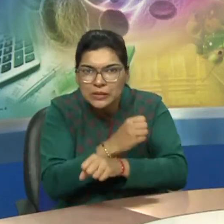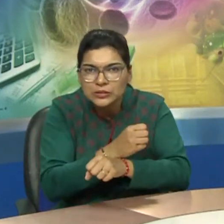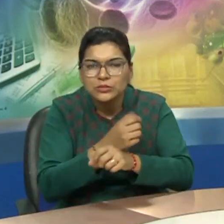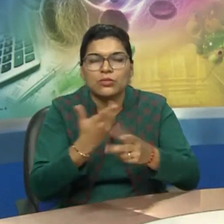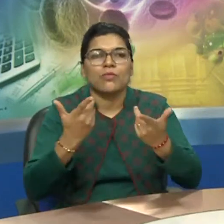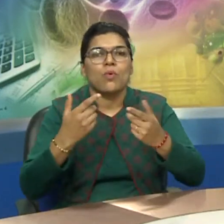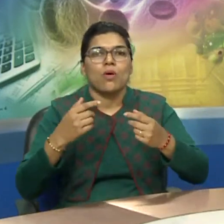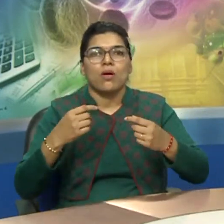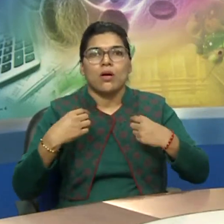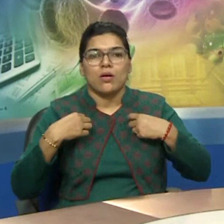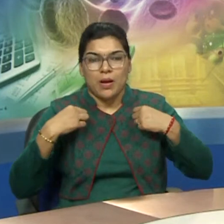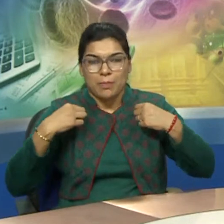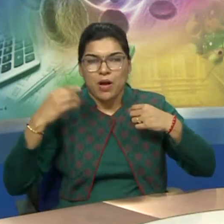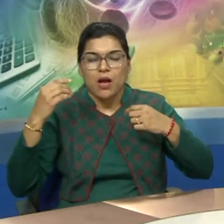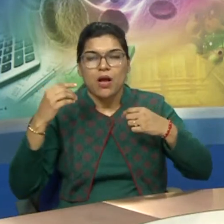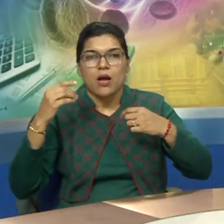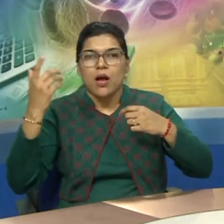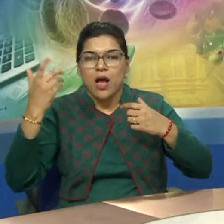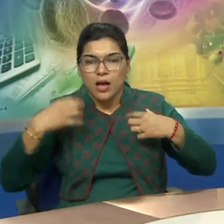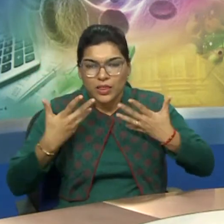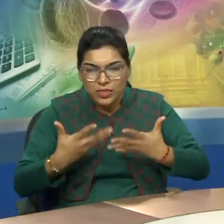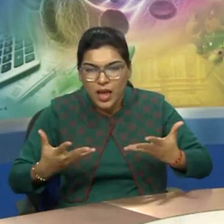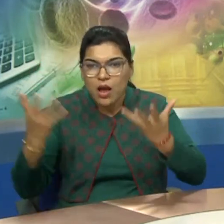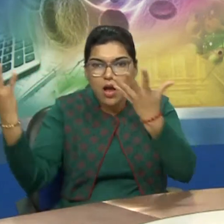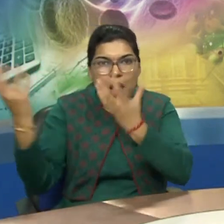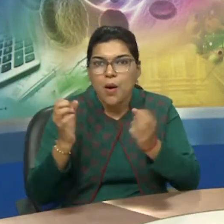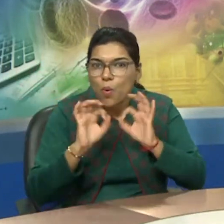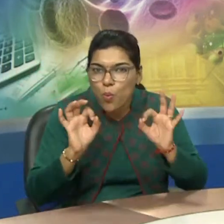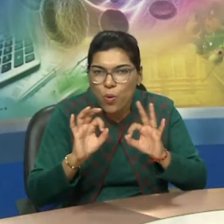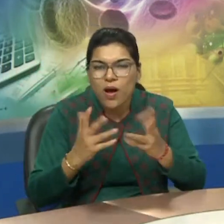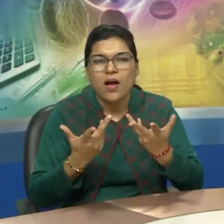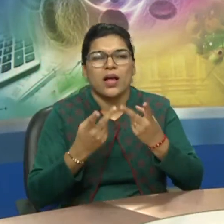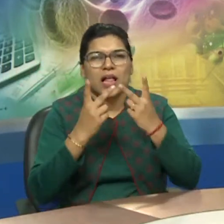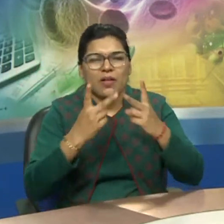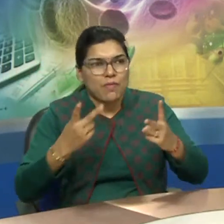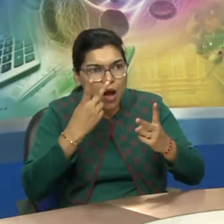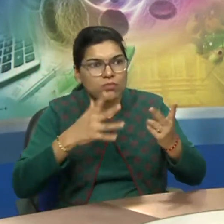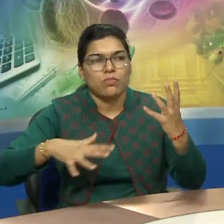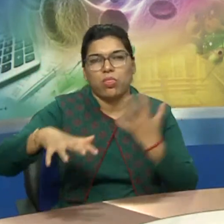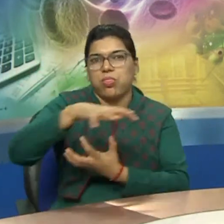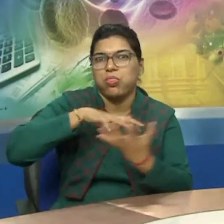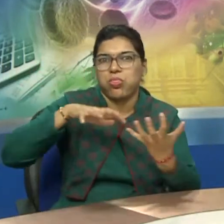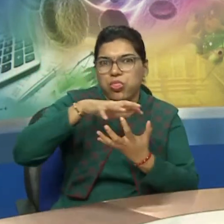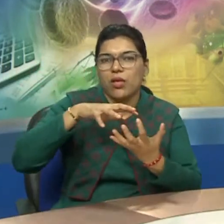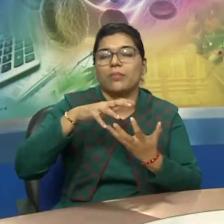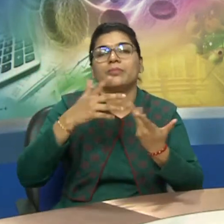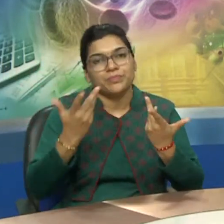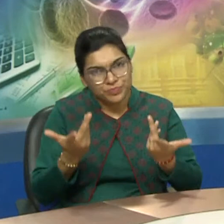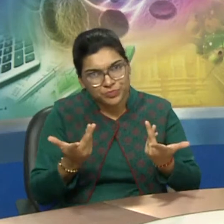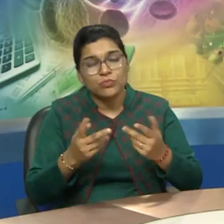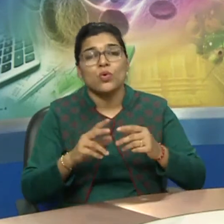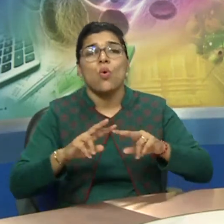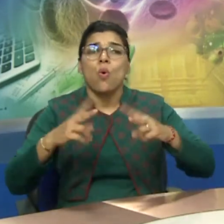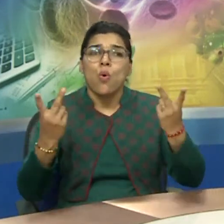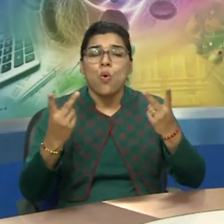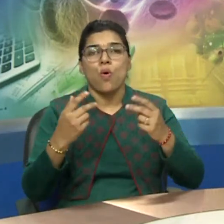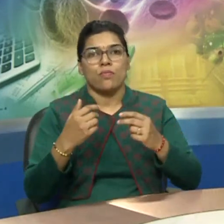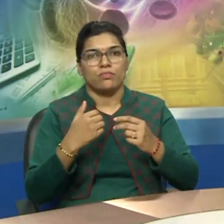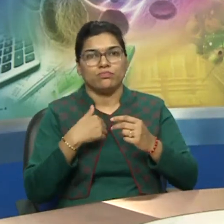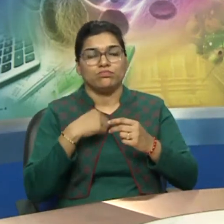and everything is not appropriate, everything is late, the